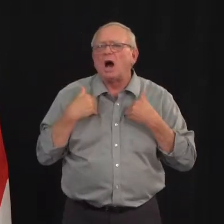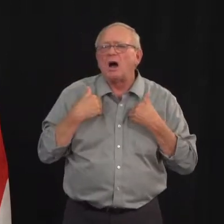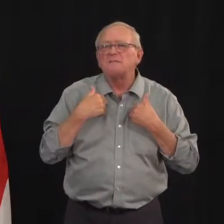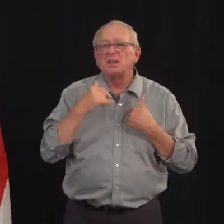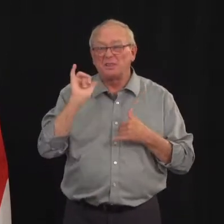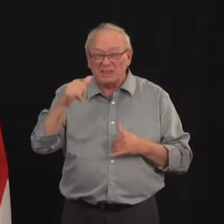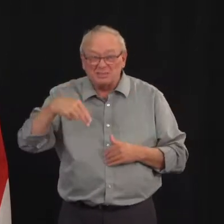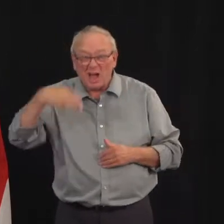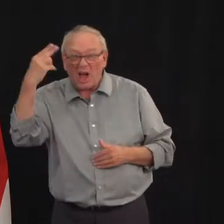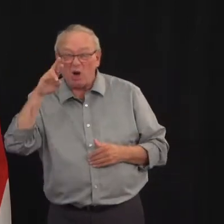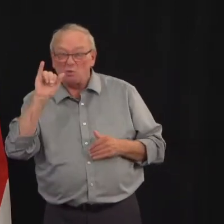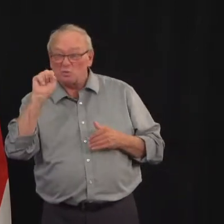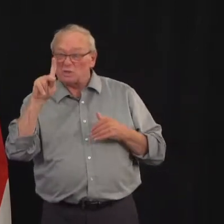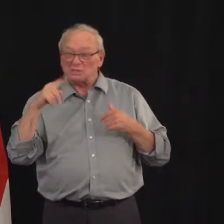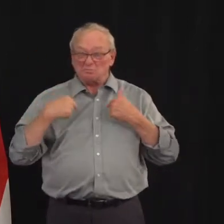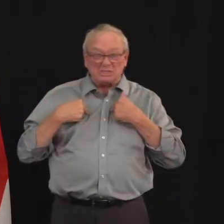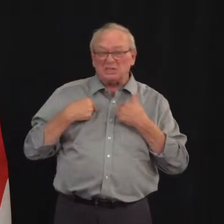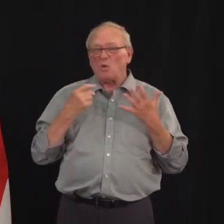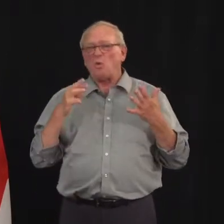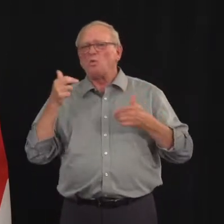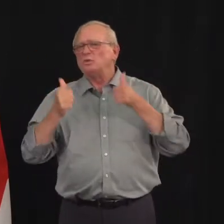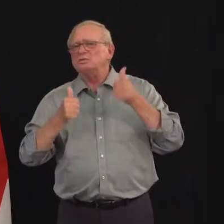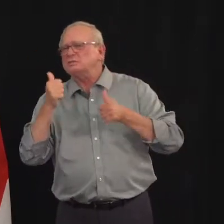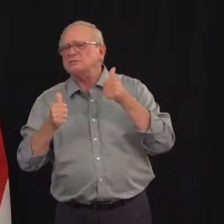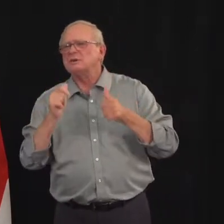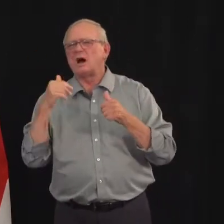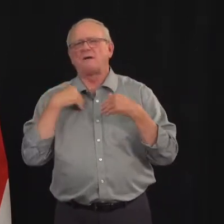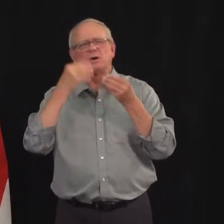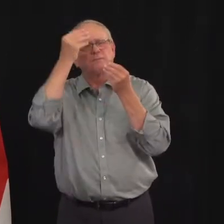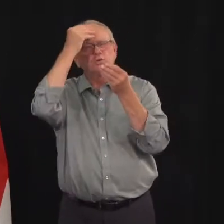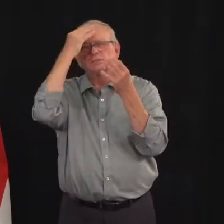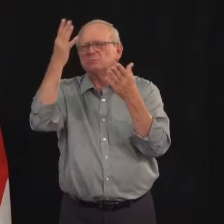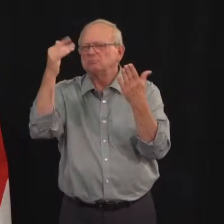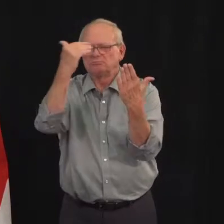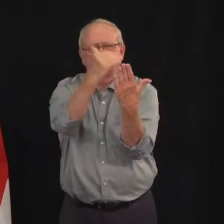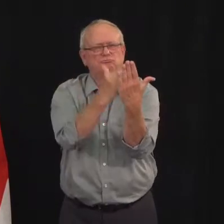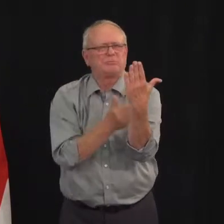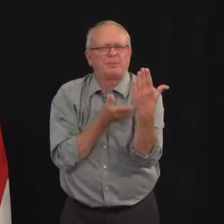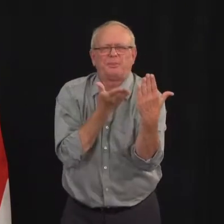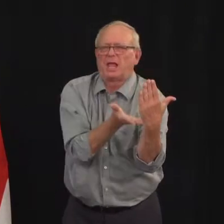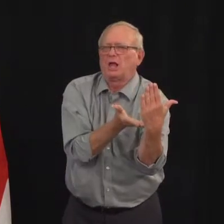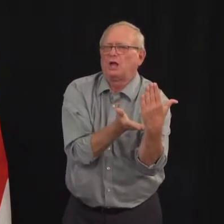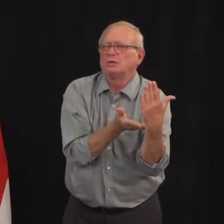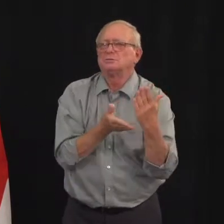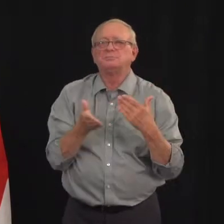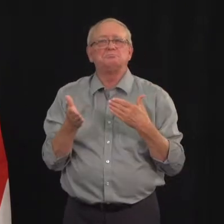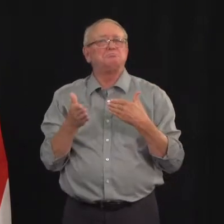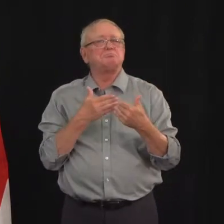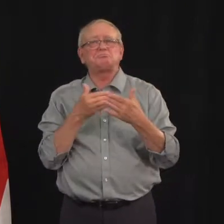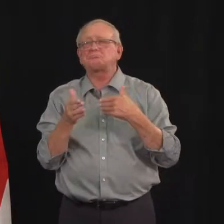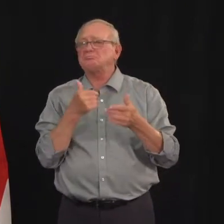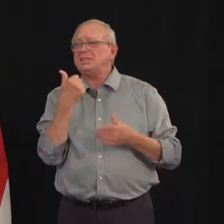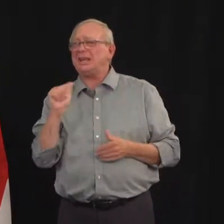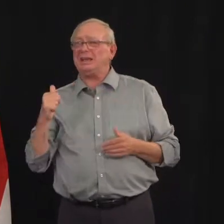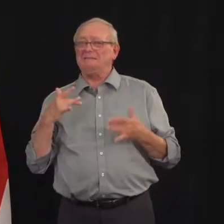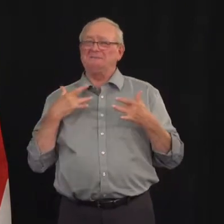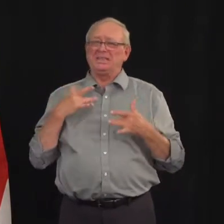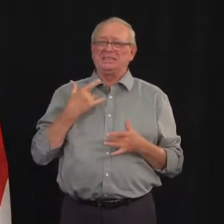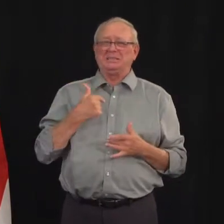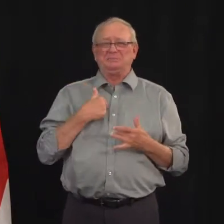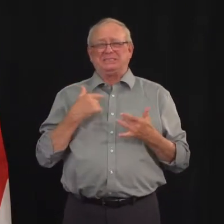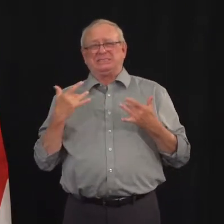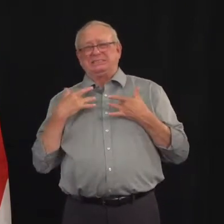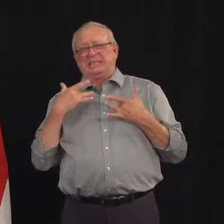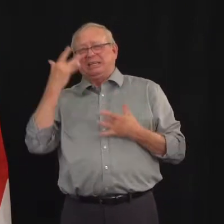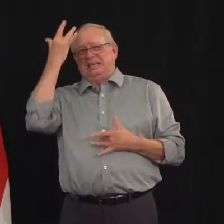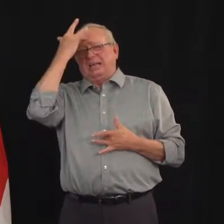risk, if you are sick or concerned about being exposed, please get tested. For those who have been tested,